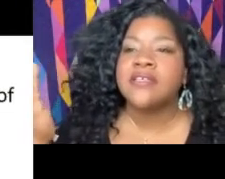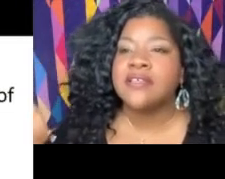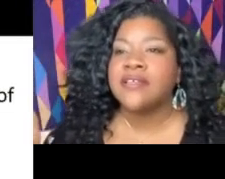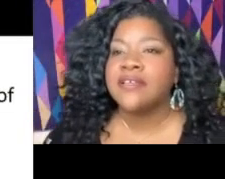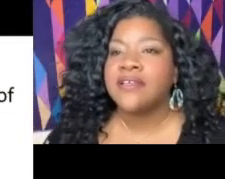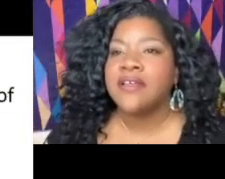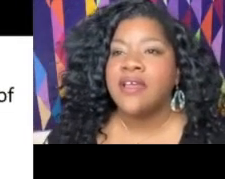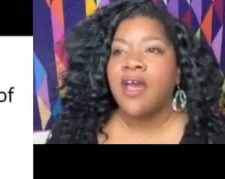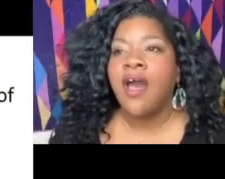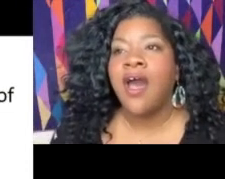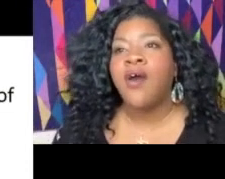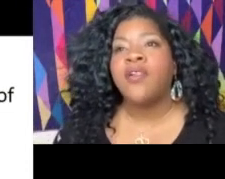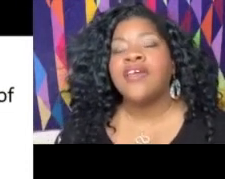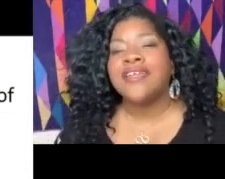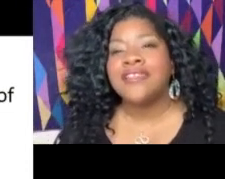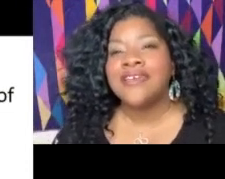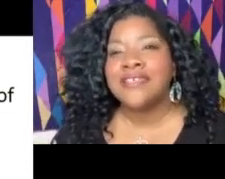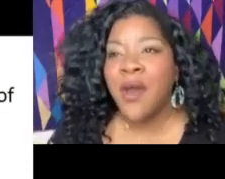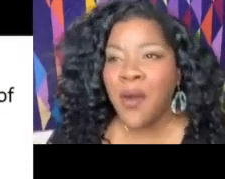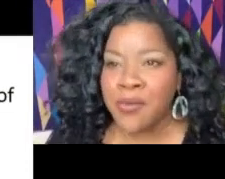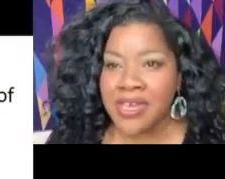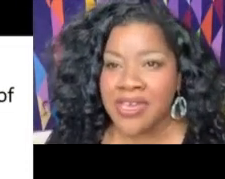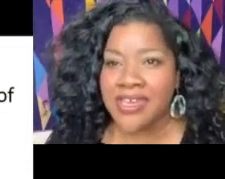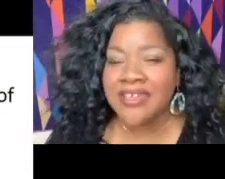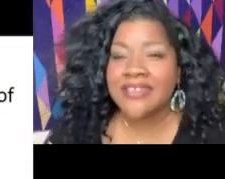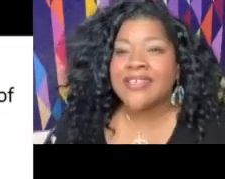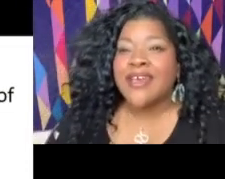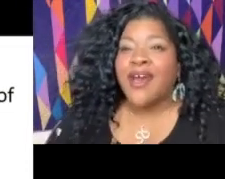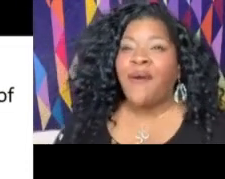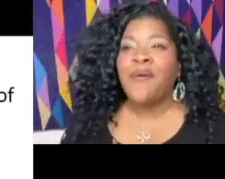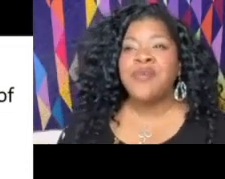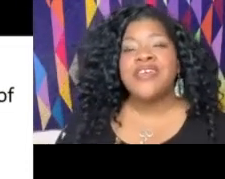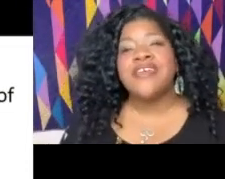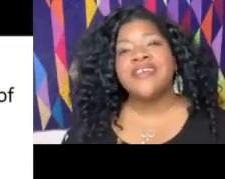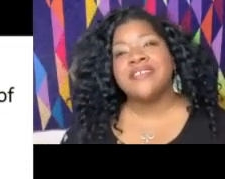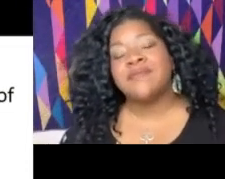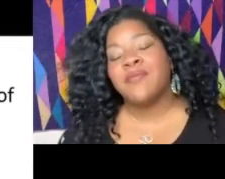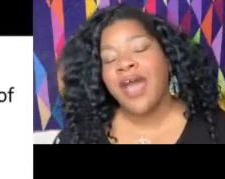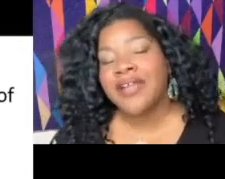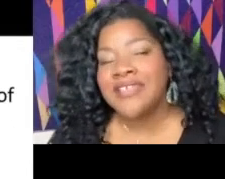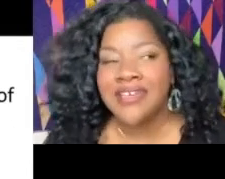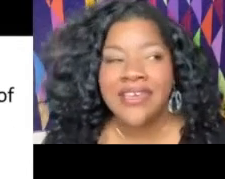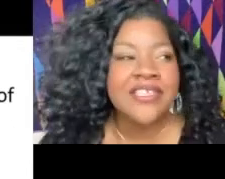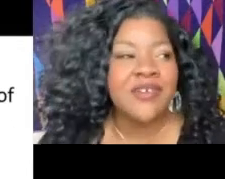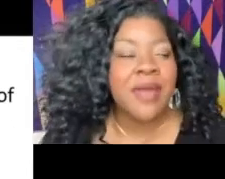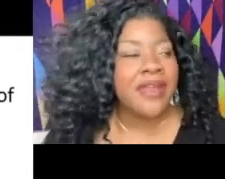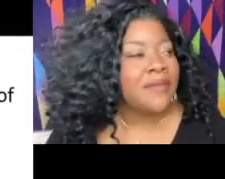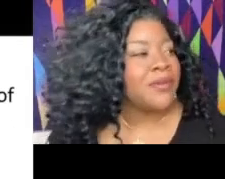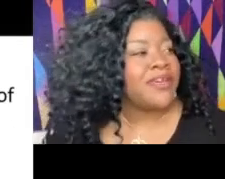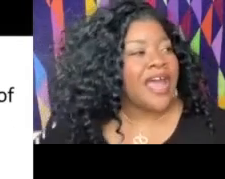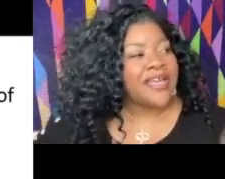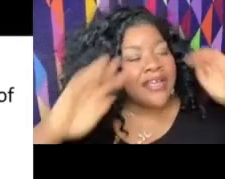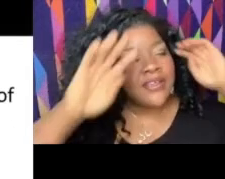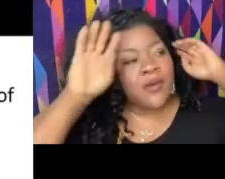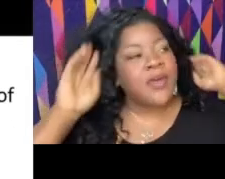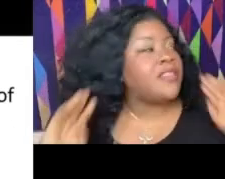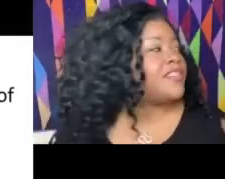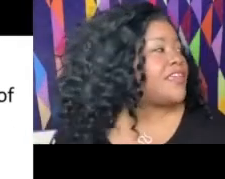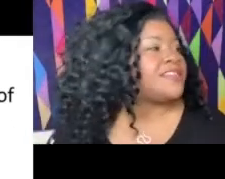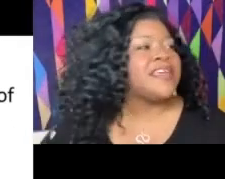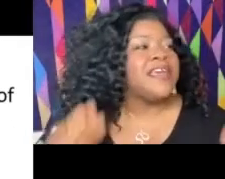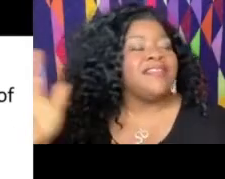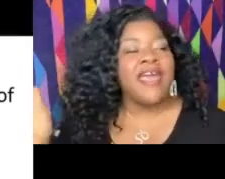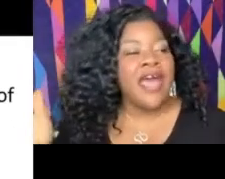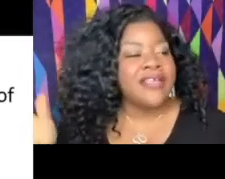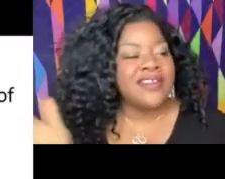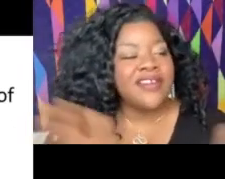please. Oh, look at this, homies. I take kids from my neighborhood. One of the